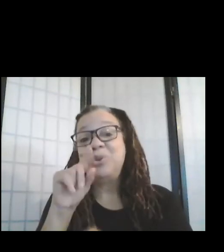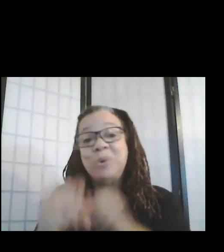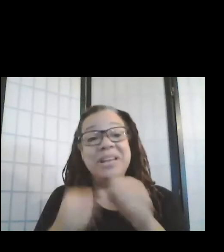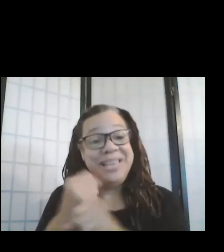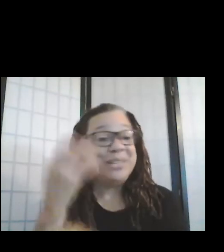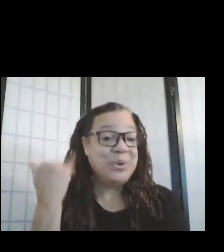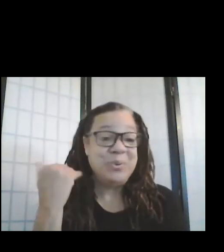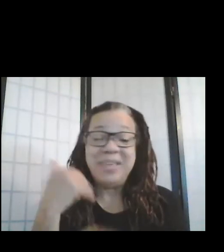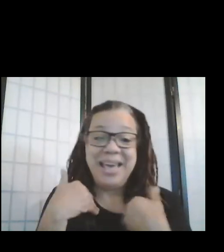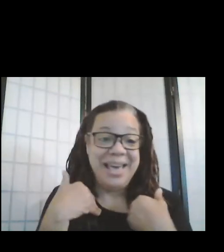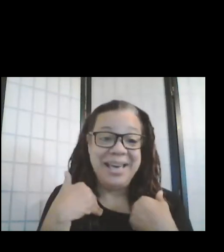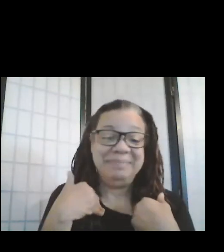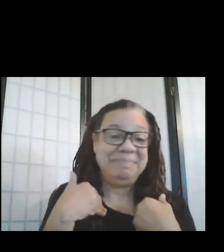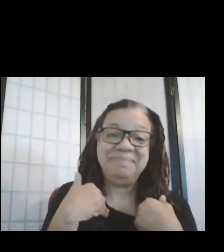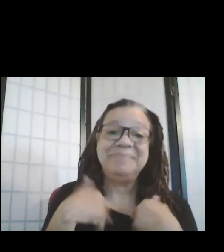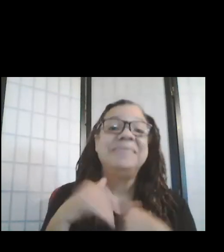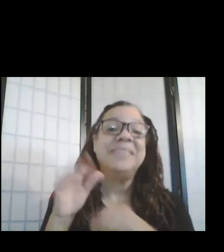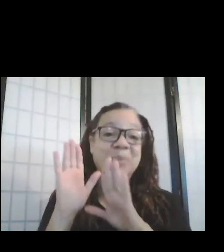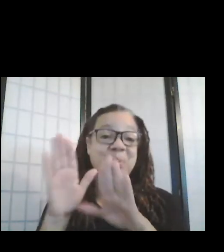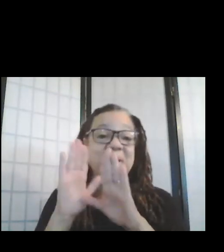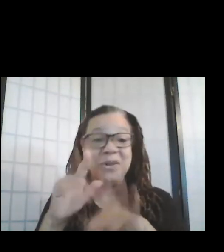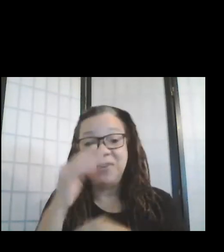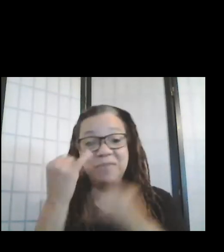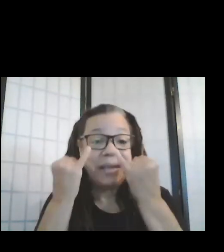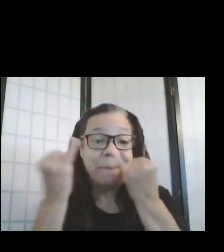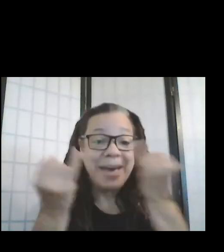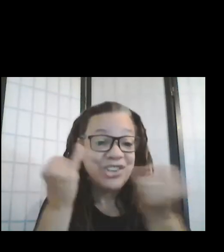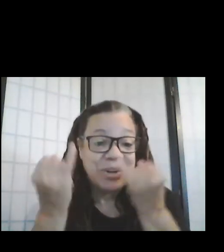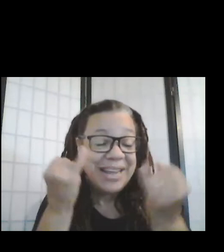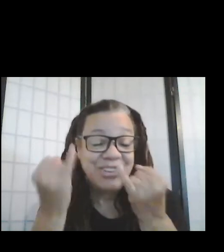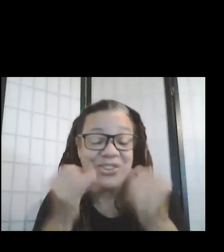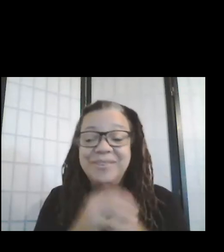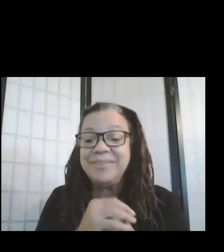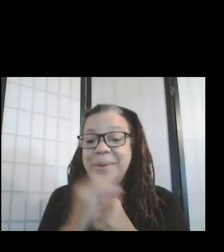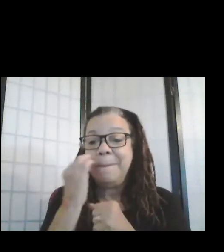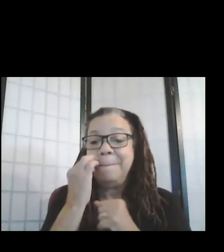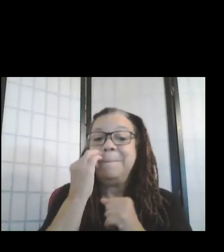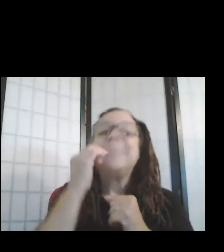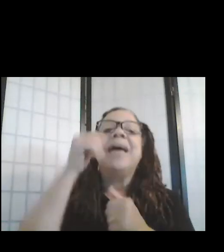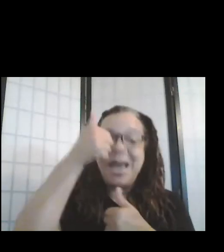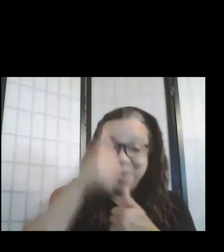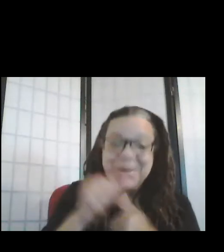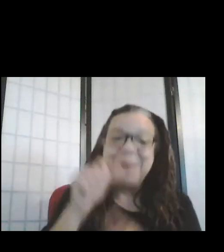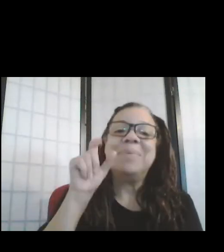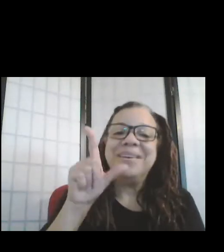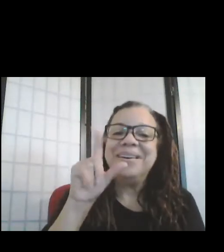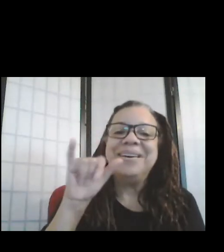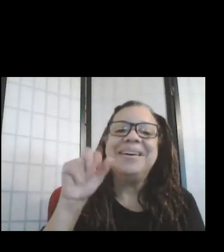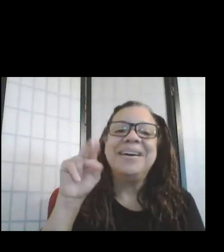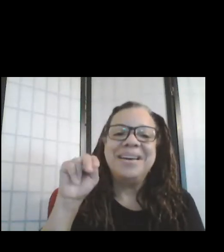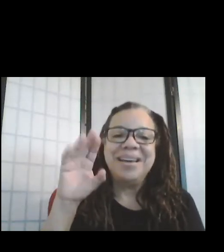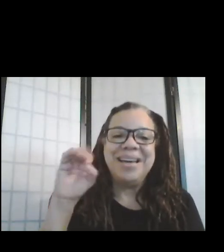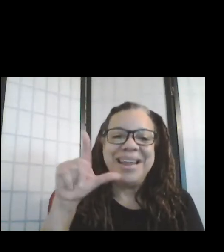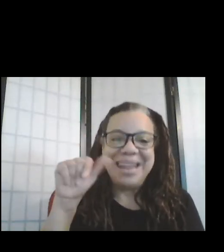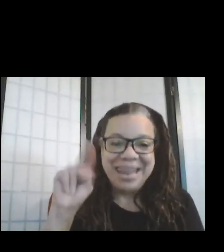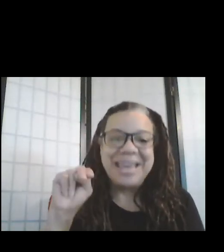Yeah. They're wonderful. I never And liked Lincoln them. Logs, you remember the Lincoln I Logs? remember that. Yeah, I didn't like Lincoln Logs either for the